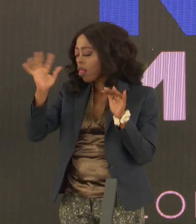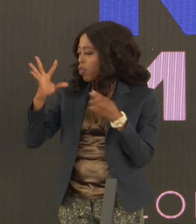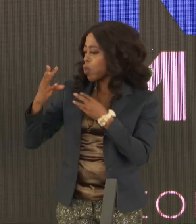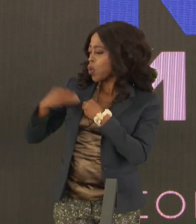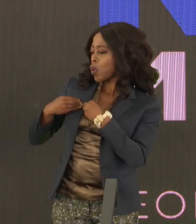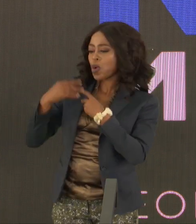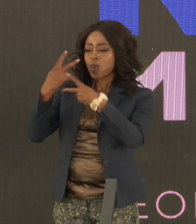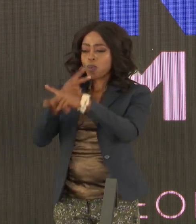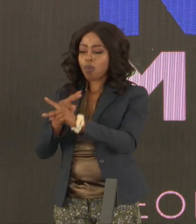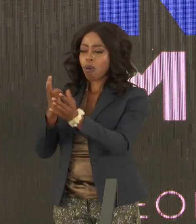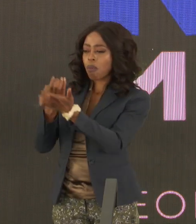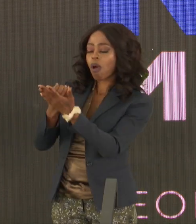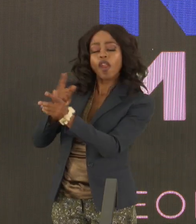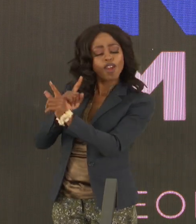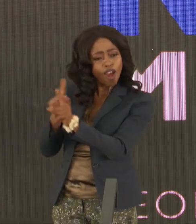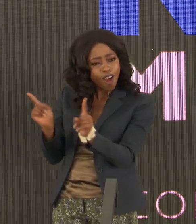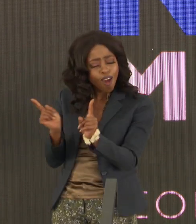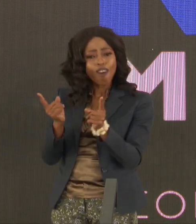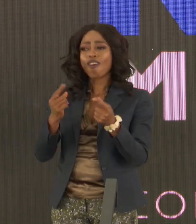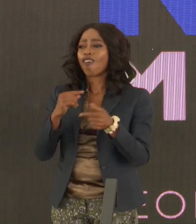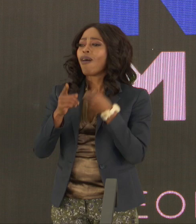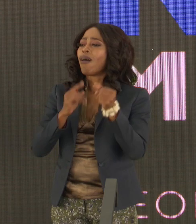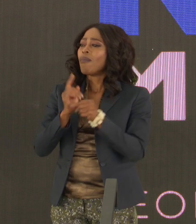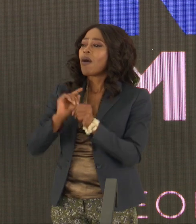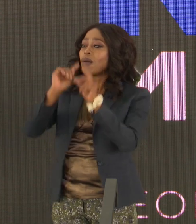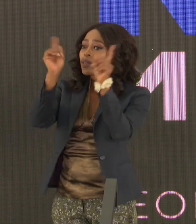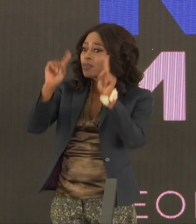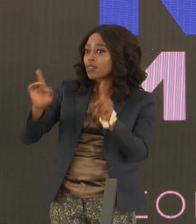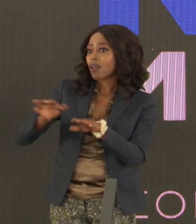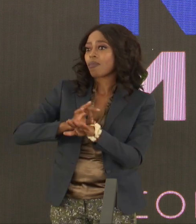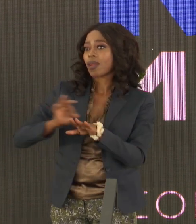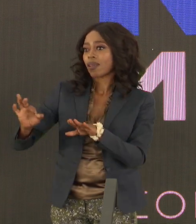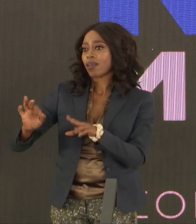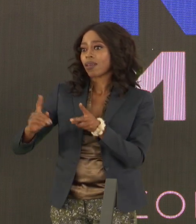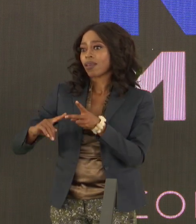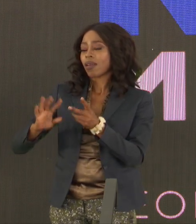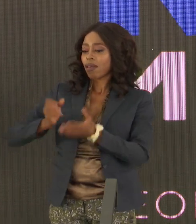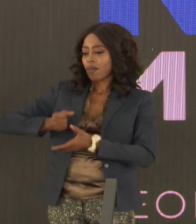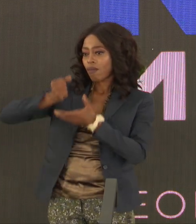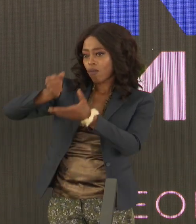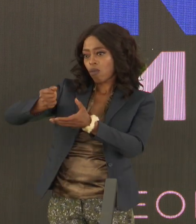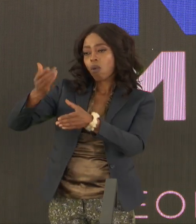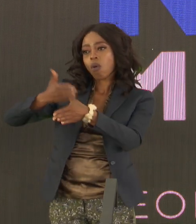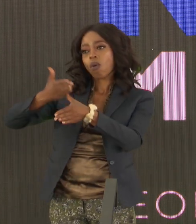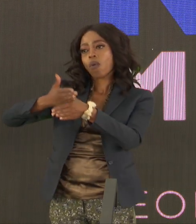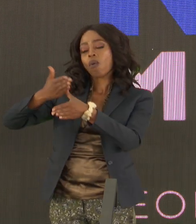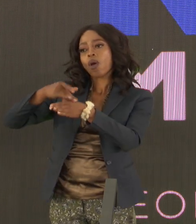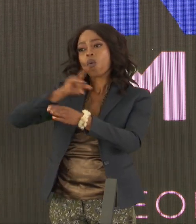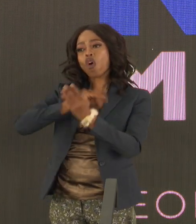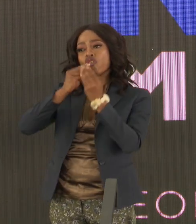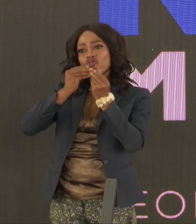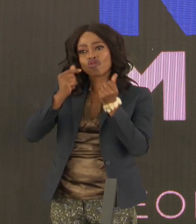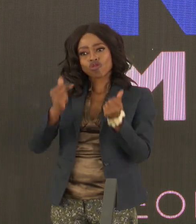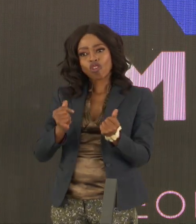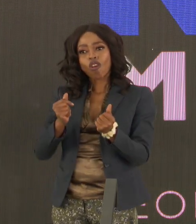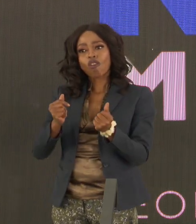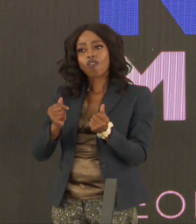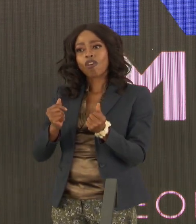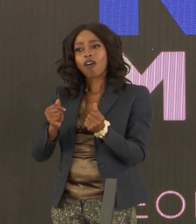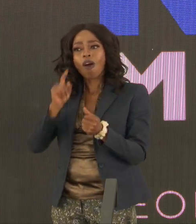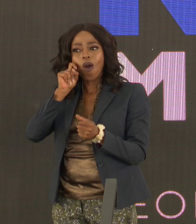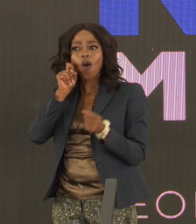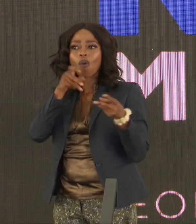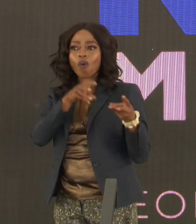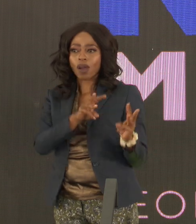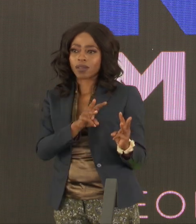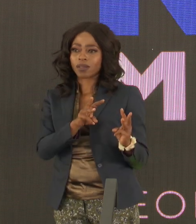the productive economy. It is also about spatial planning and investment that works to reverse old spatial patterns